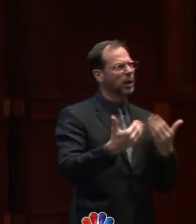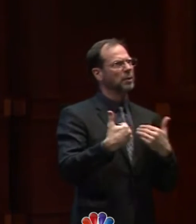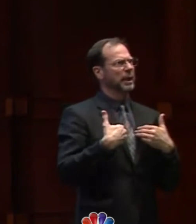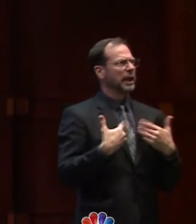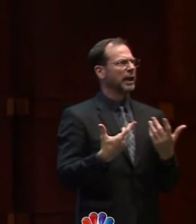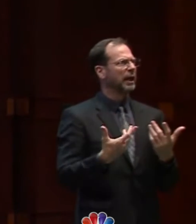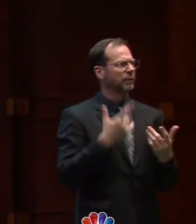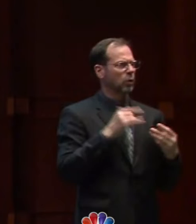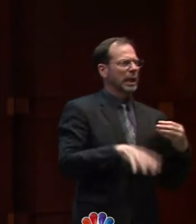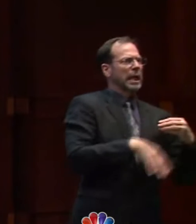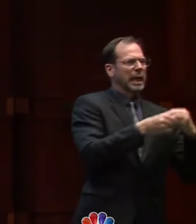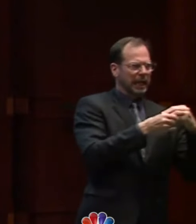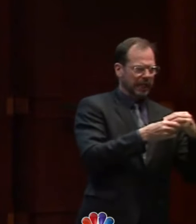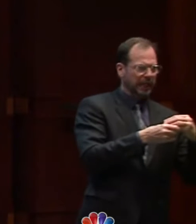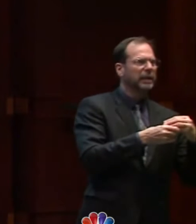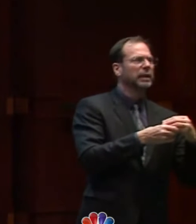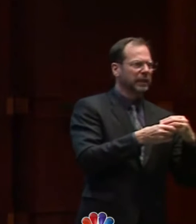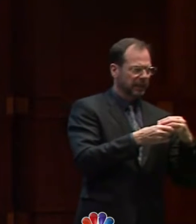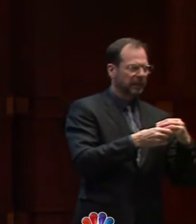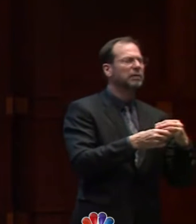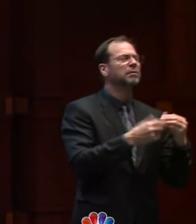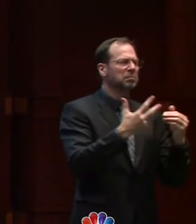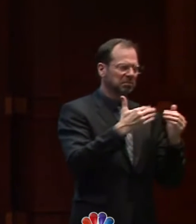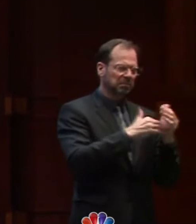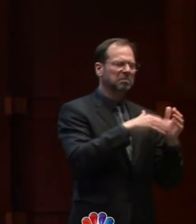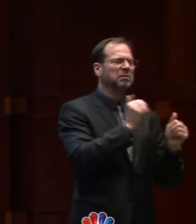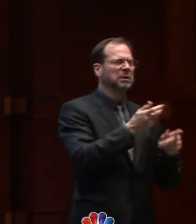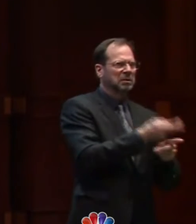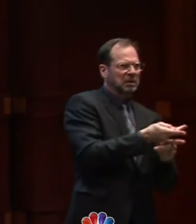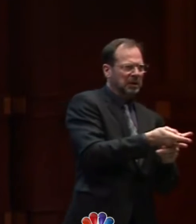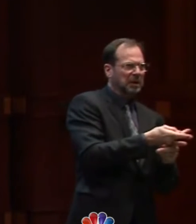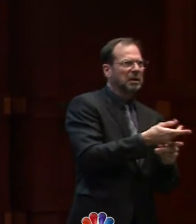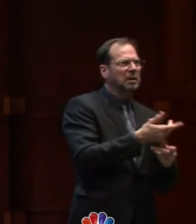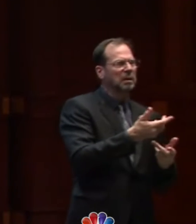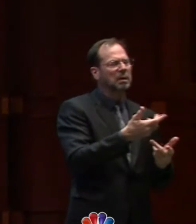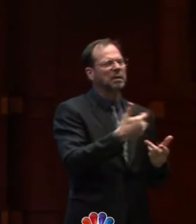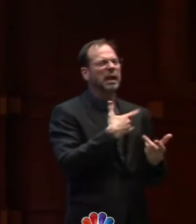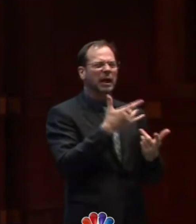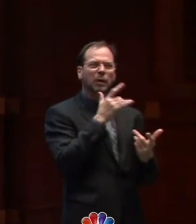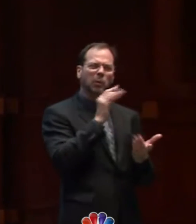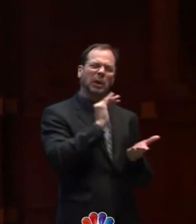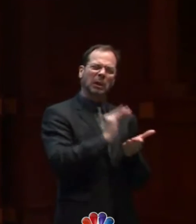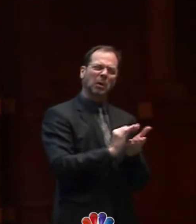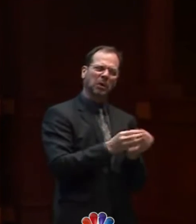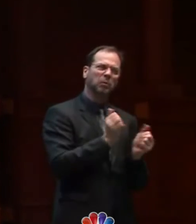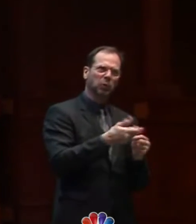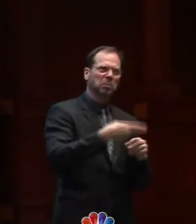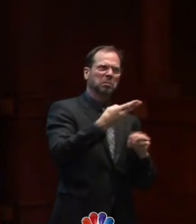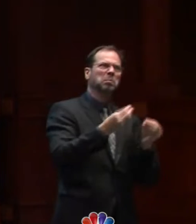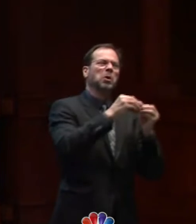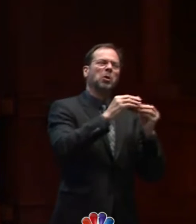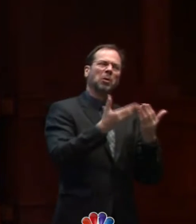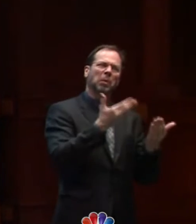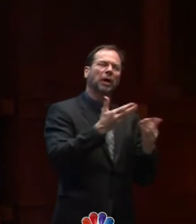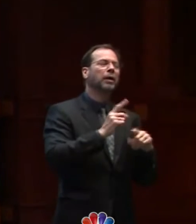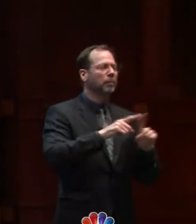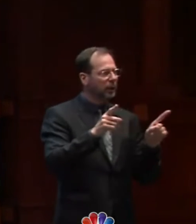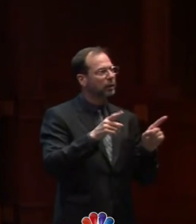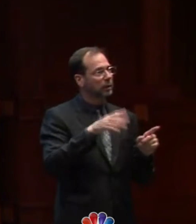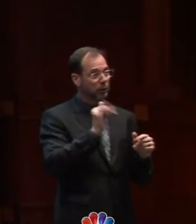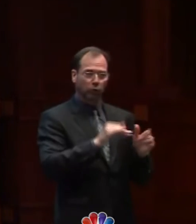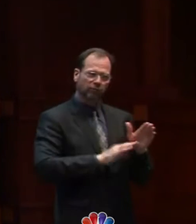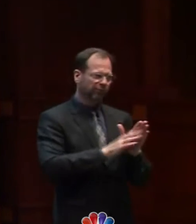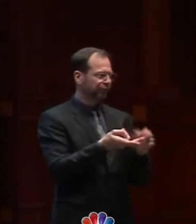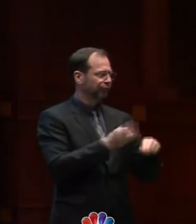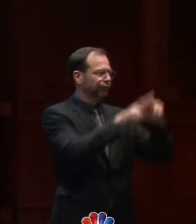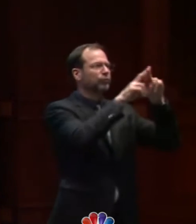terms of additional areas that people could be taken care of. We put some pretty conservative numbers in here, but this can actually ramp